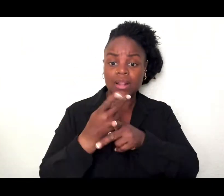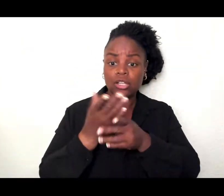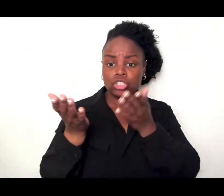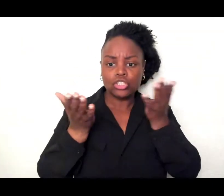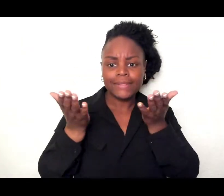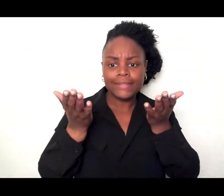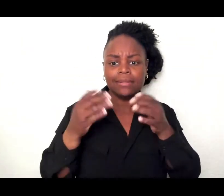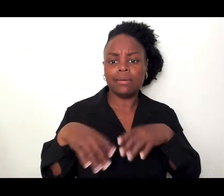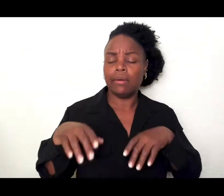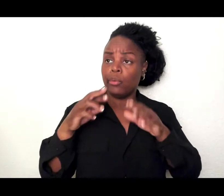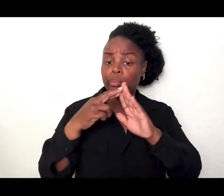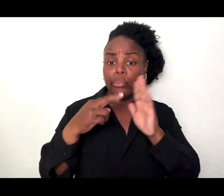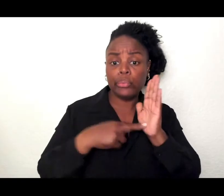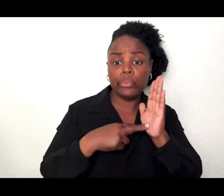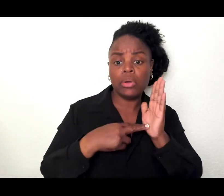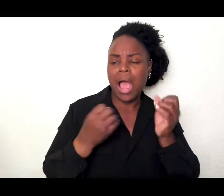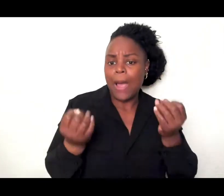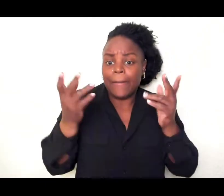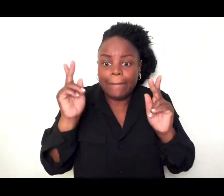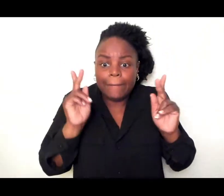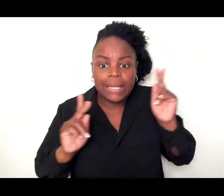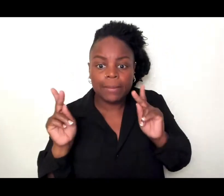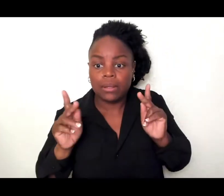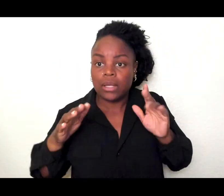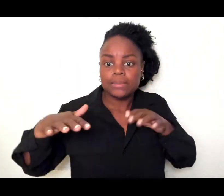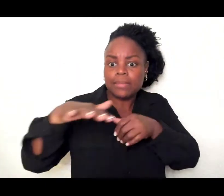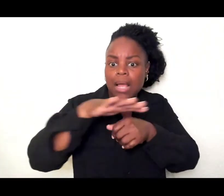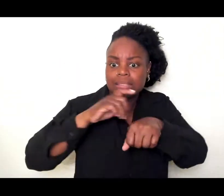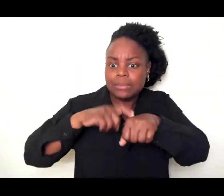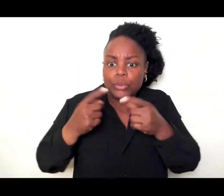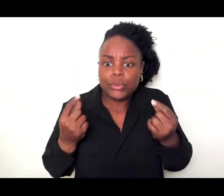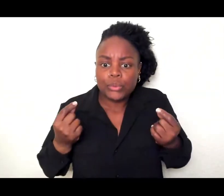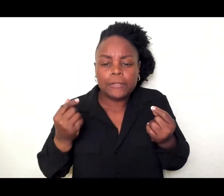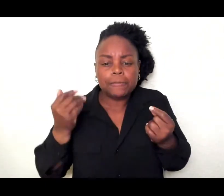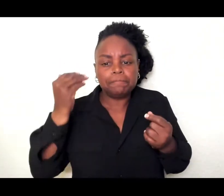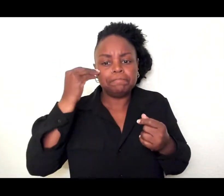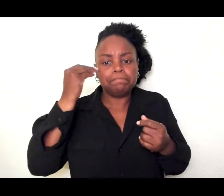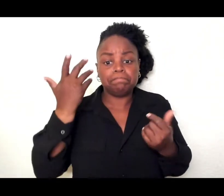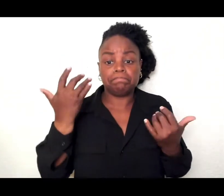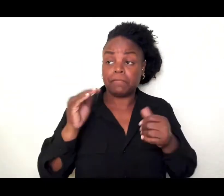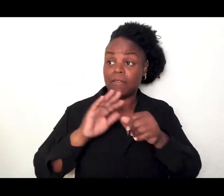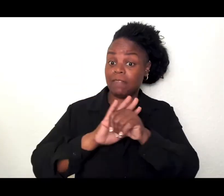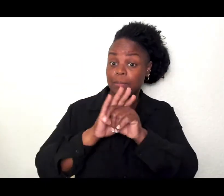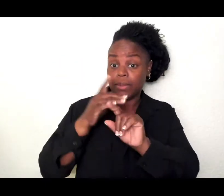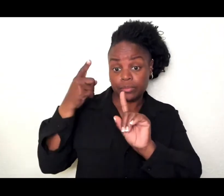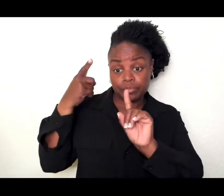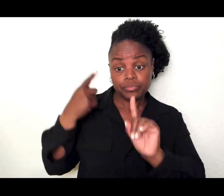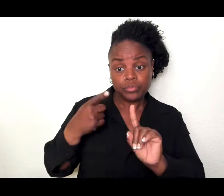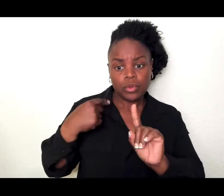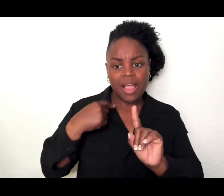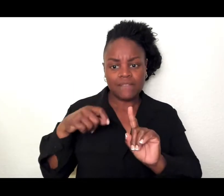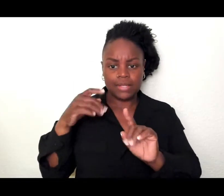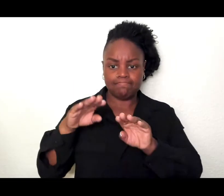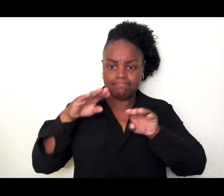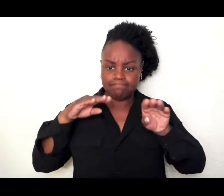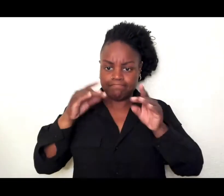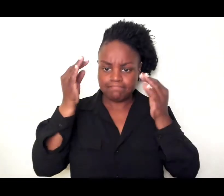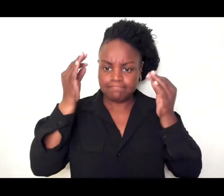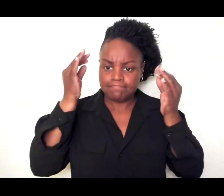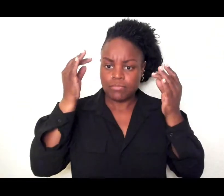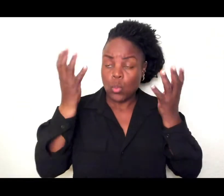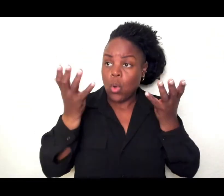of service. But there's rules about how many people could be in a space at a time. For the filming portion, we had to really step back and rethink how